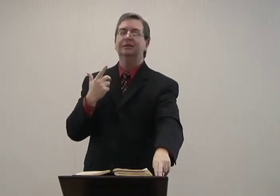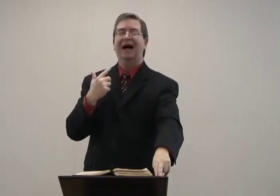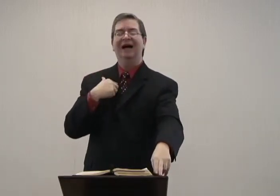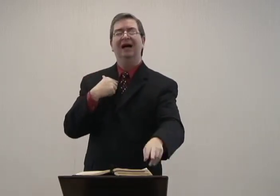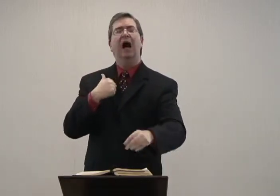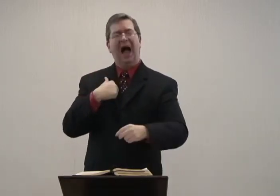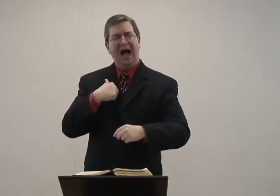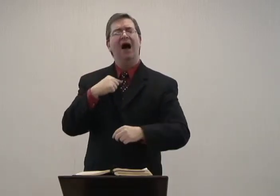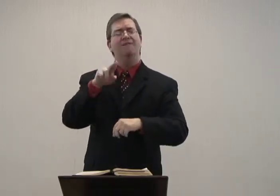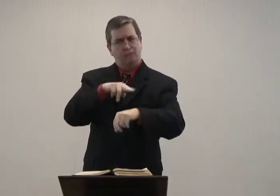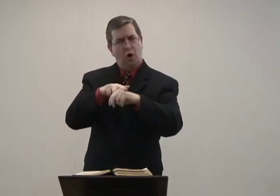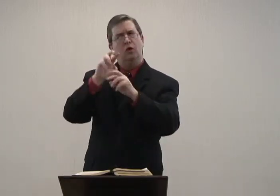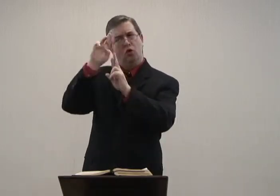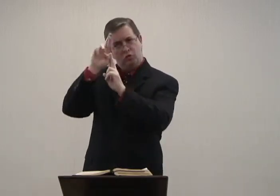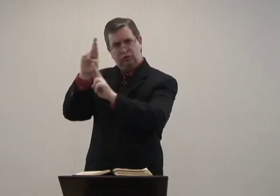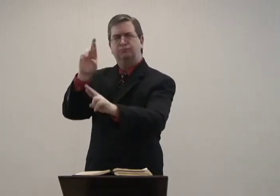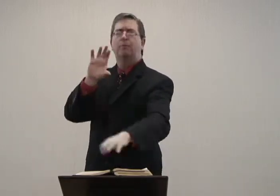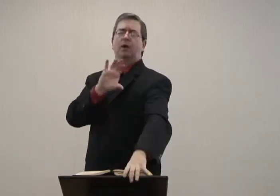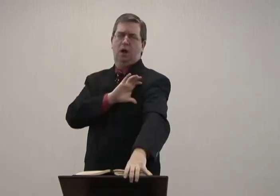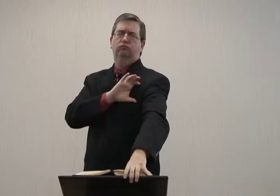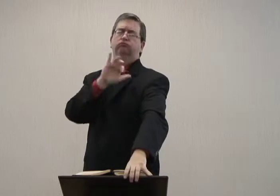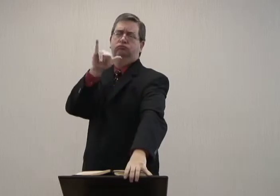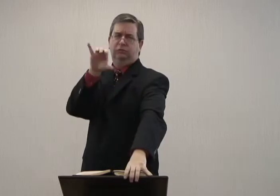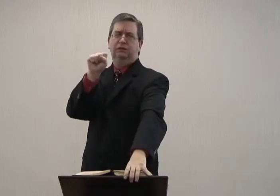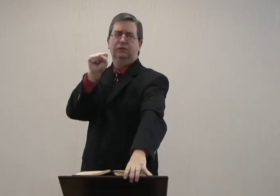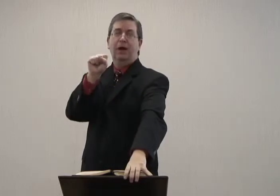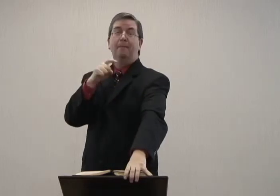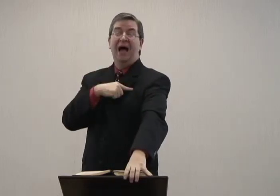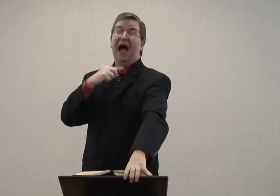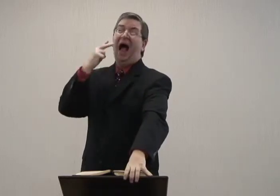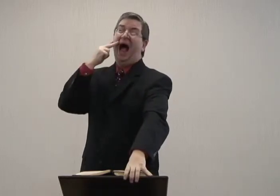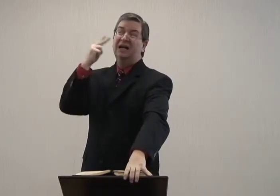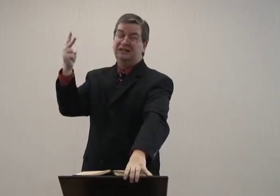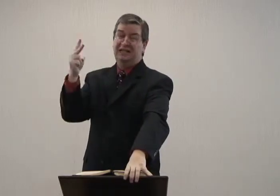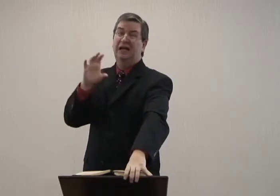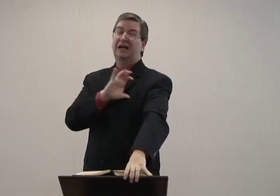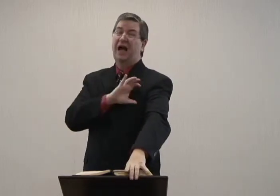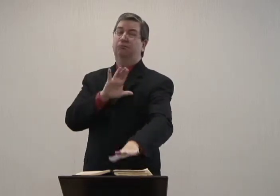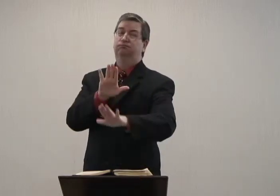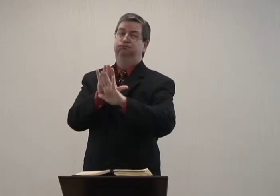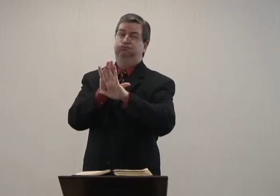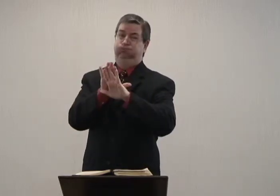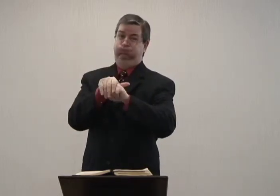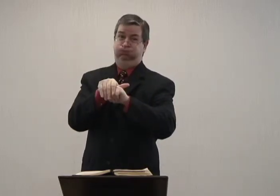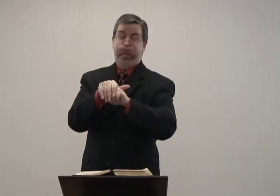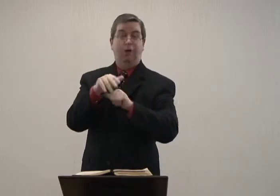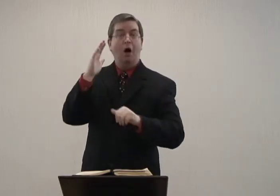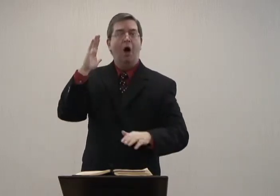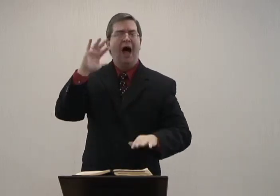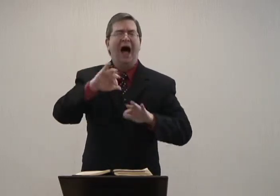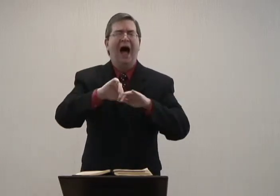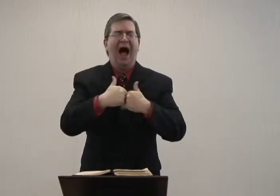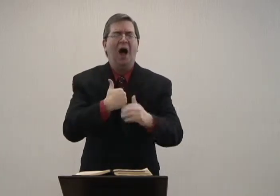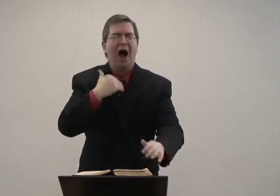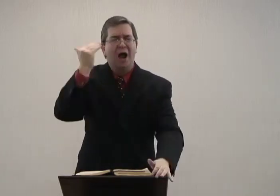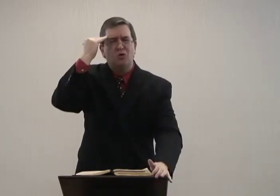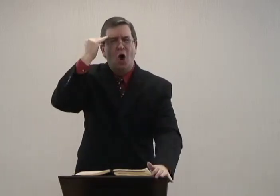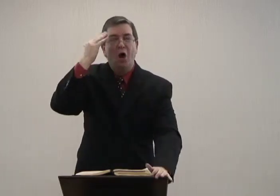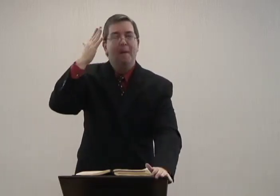I've seen, of course I respect cops, yes, but I've seen cops who are hypocrites. How